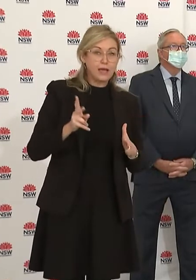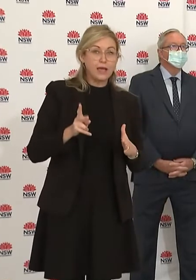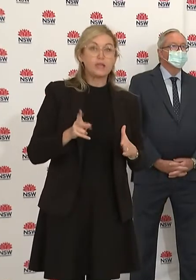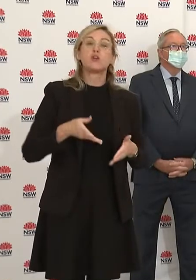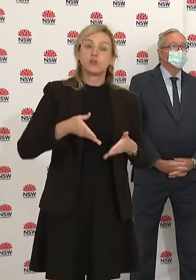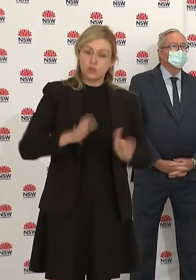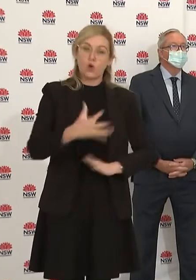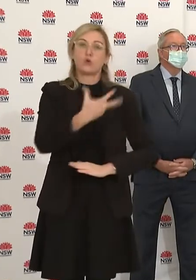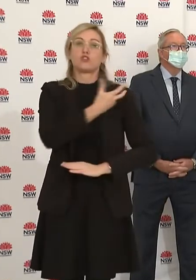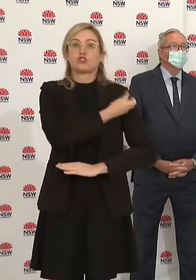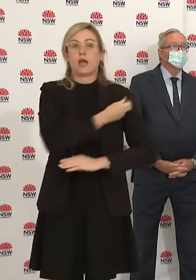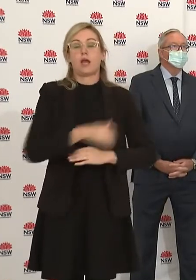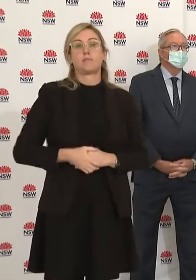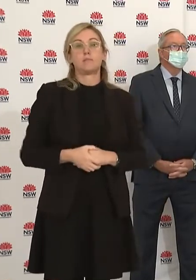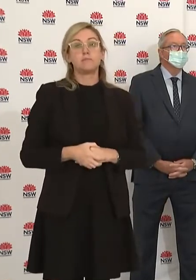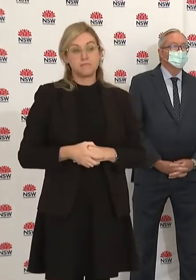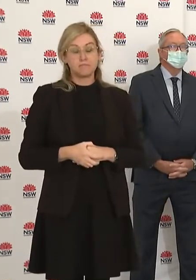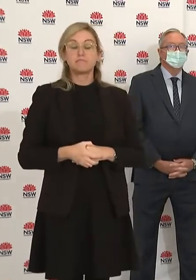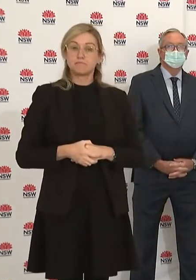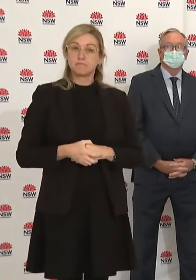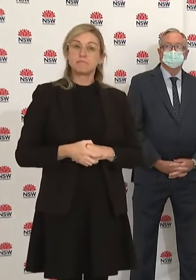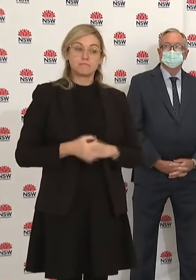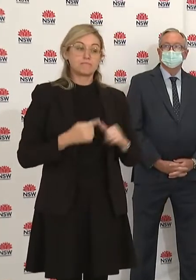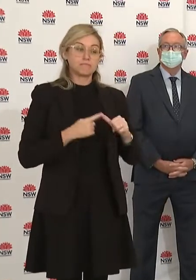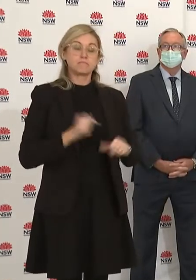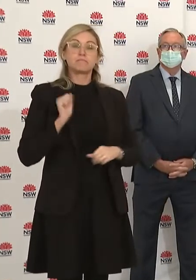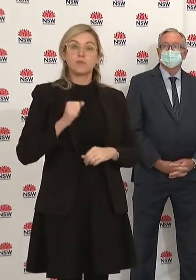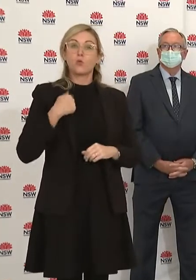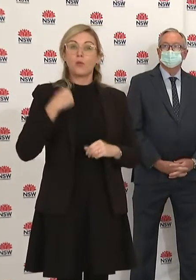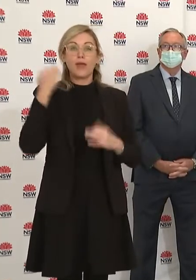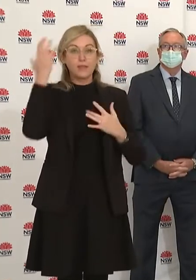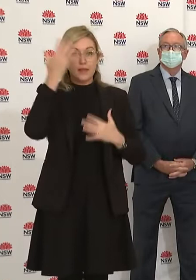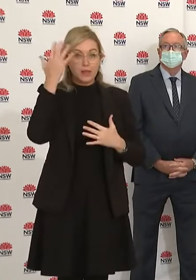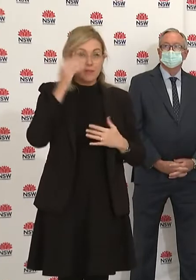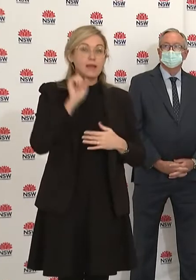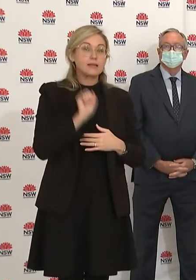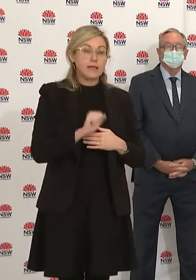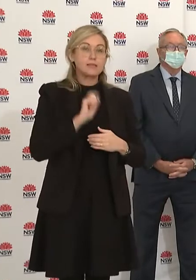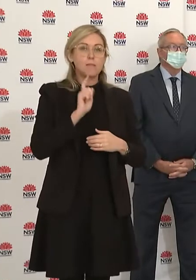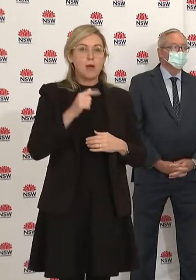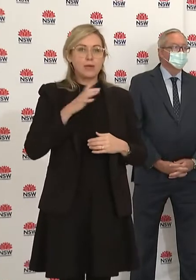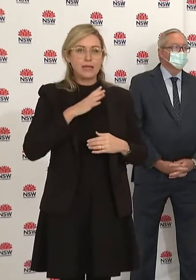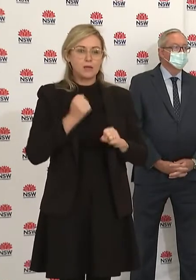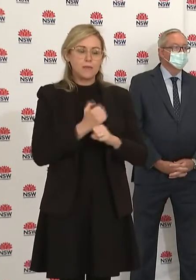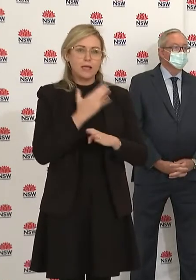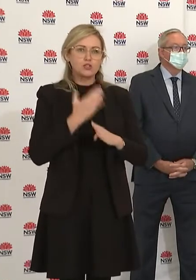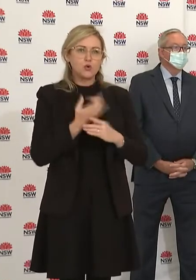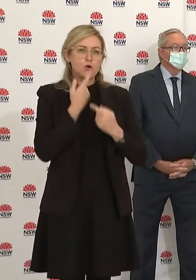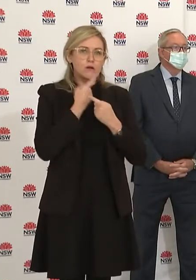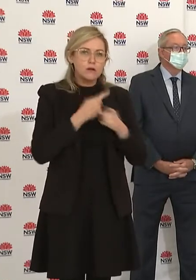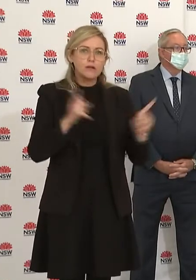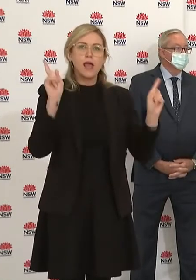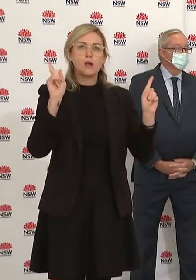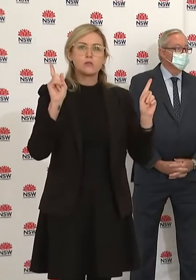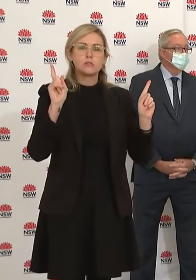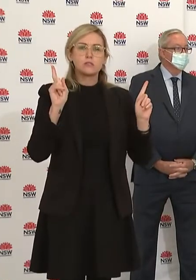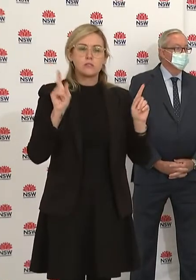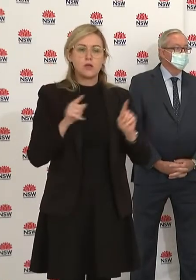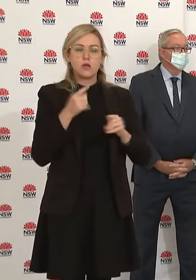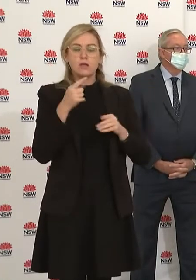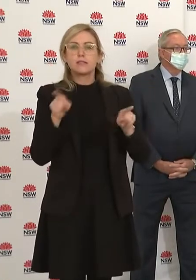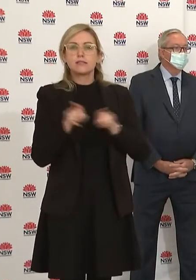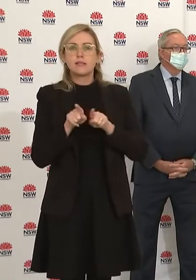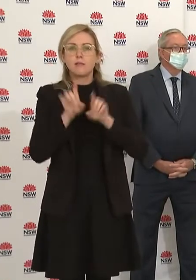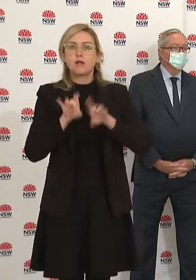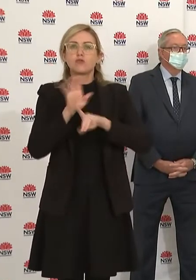that the medical advice and the messaging around AstraZeneca is consistent around the nation, and that's why we're asking for a refocus on that